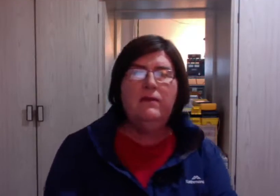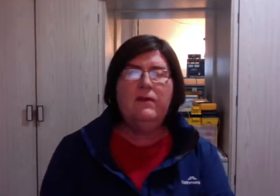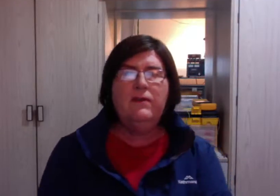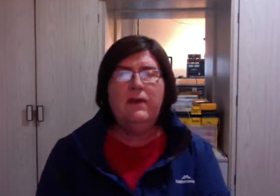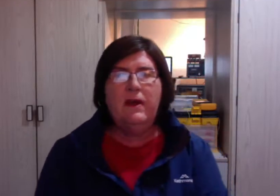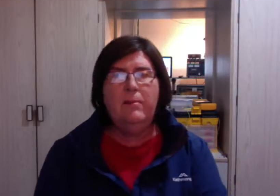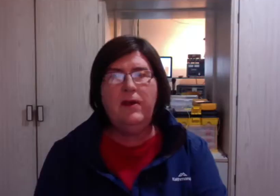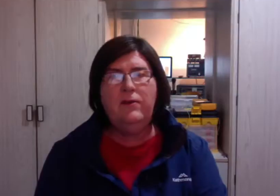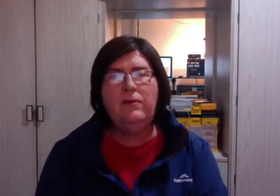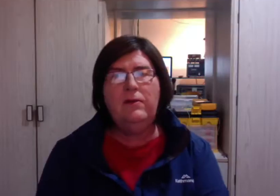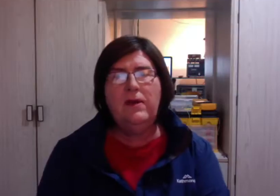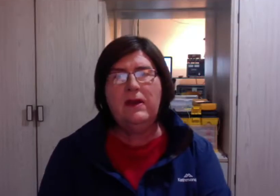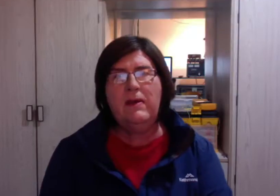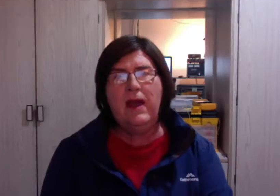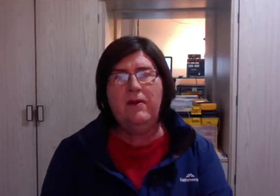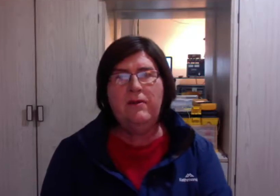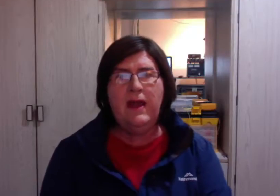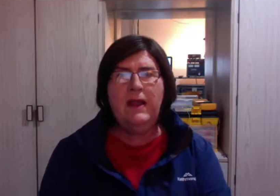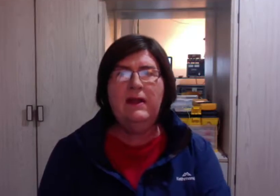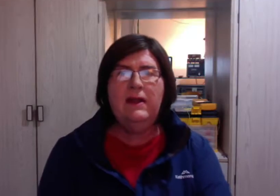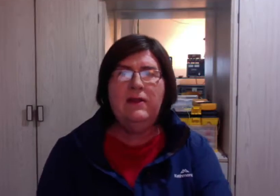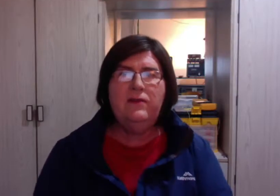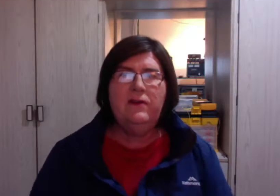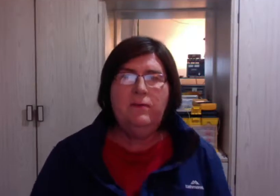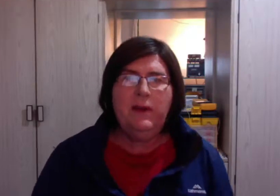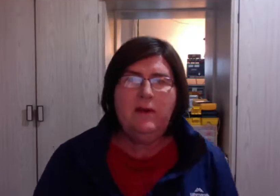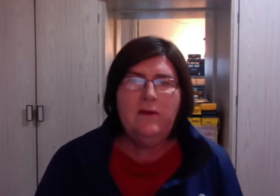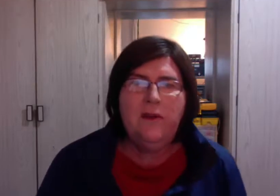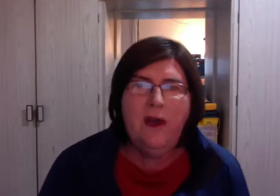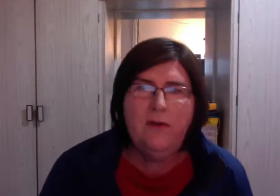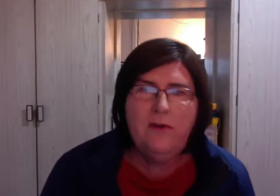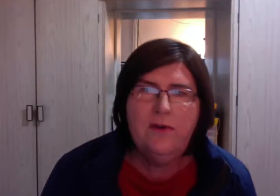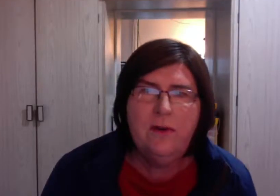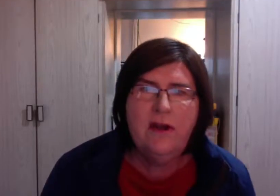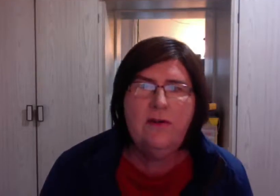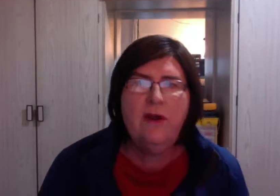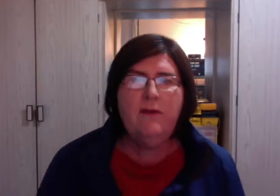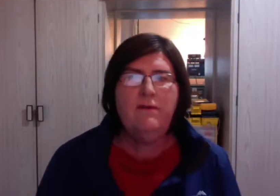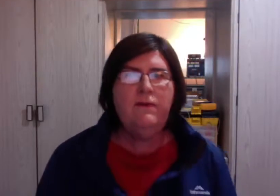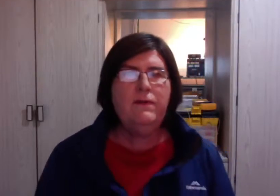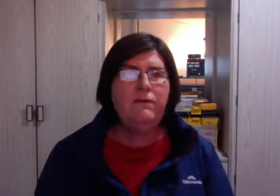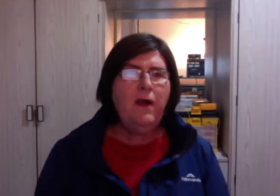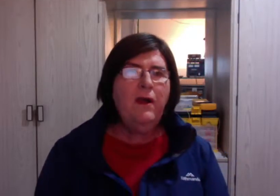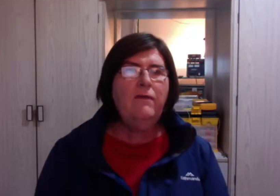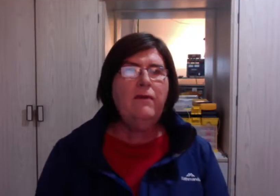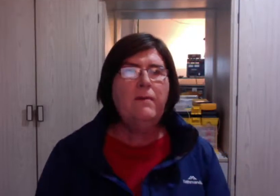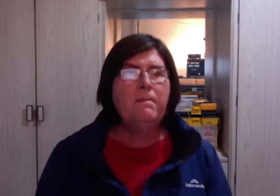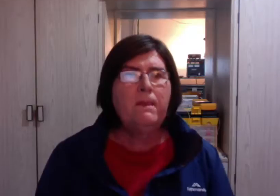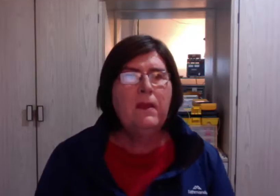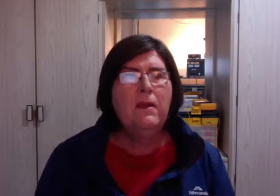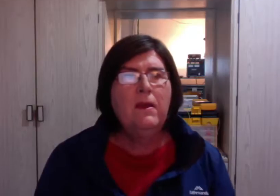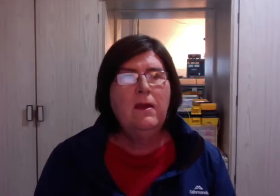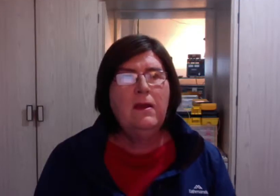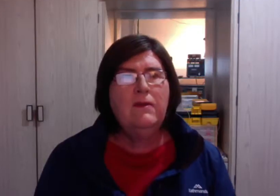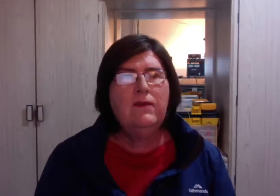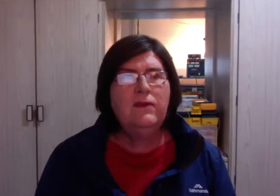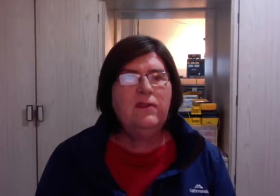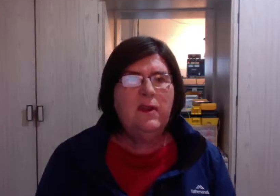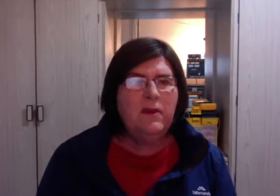it's petrol, carry 180 litres and expect to use 120 to 155. If it's something